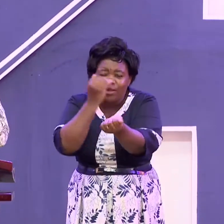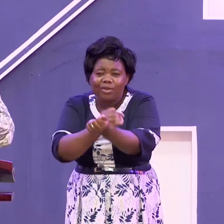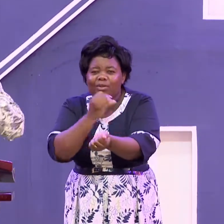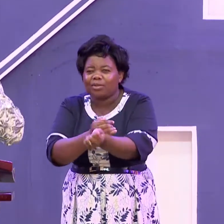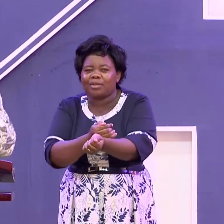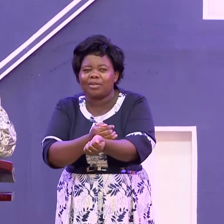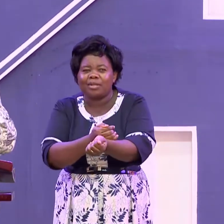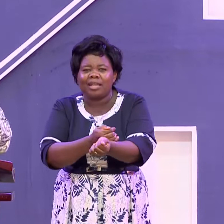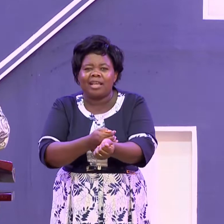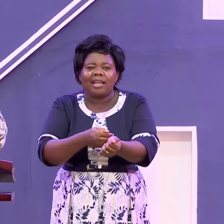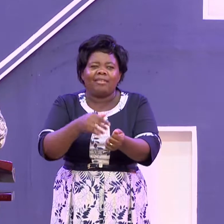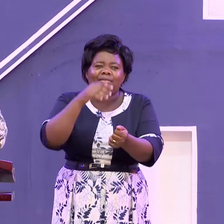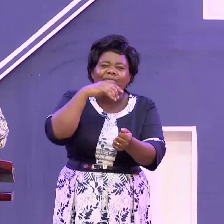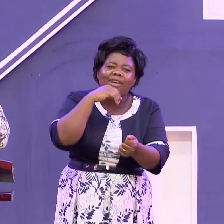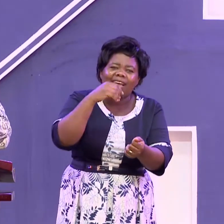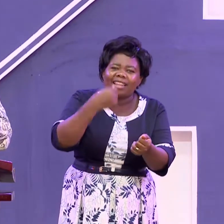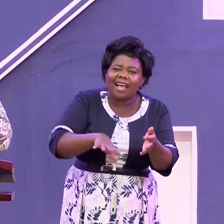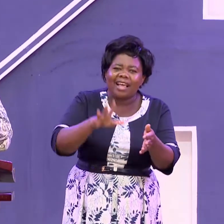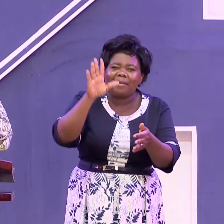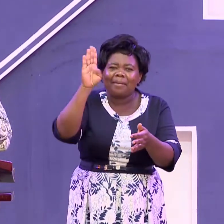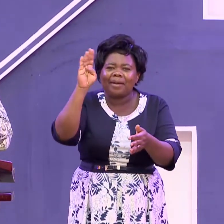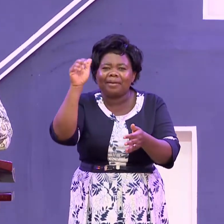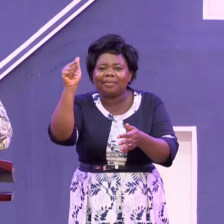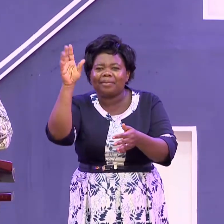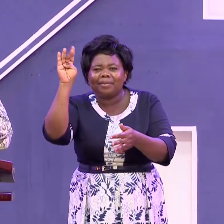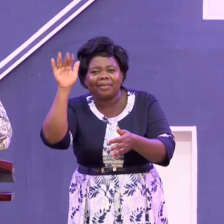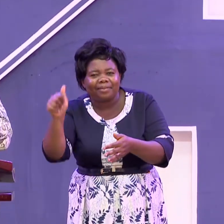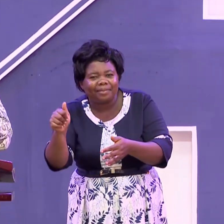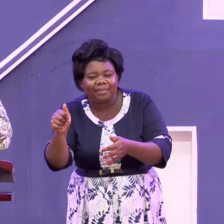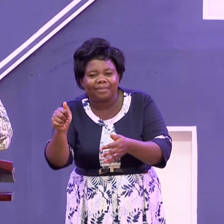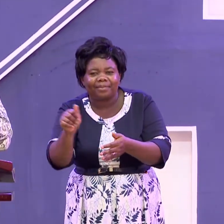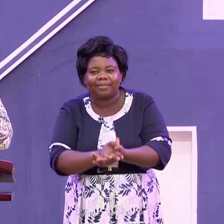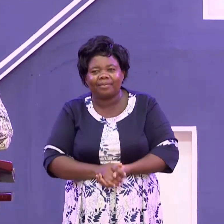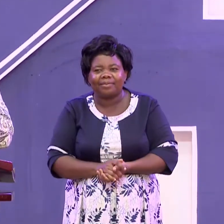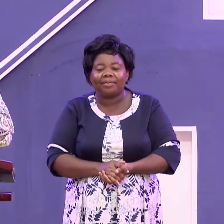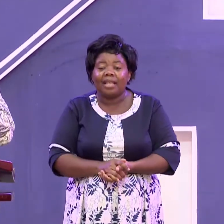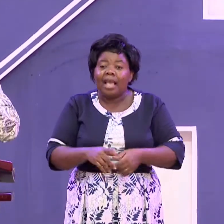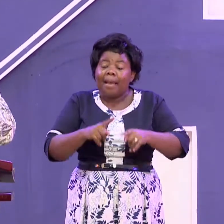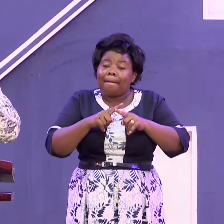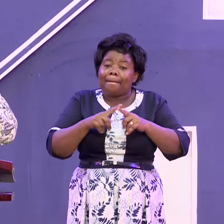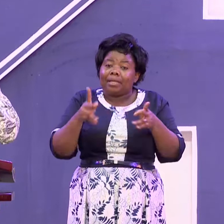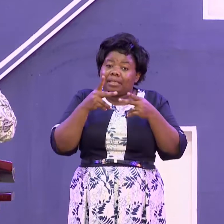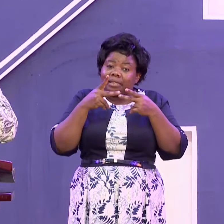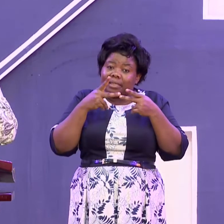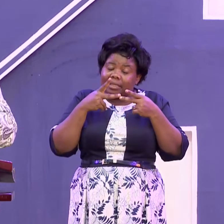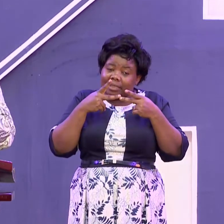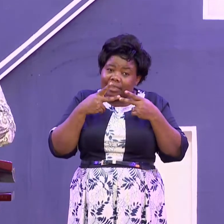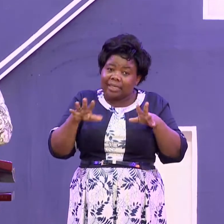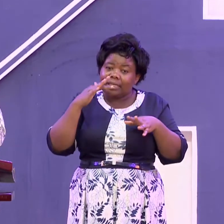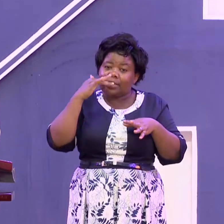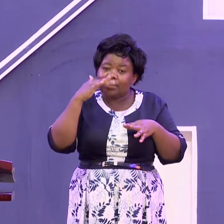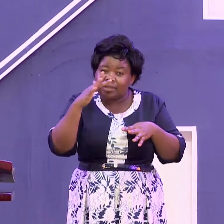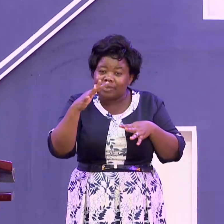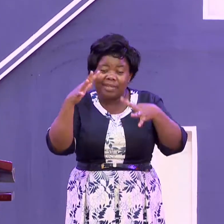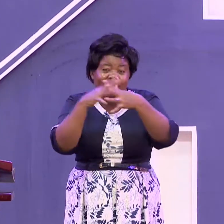potatoes. Baba. They know calling father in the local language. Na yokutandika okwogera oluzungu